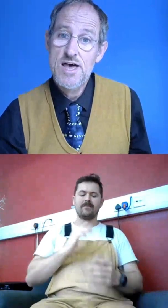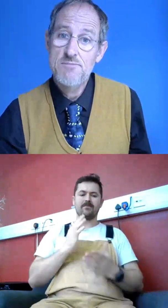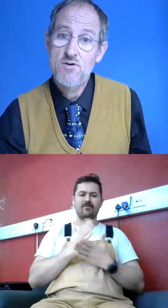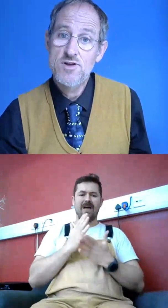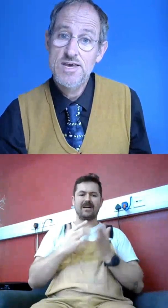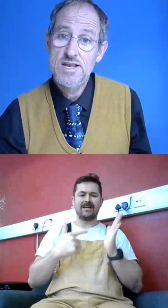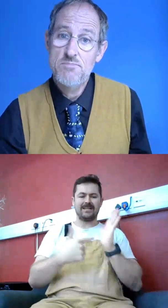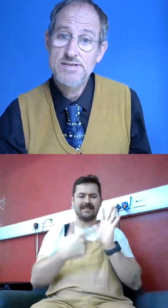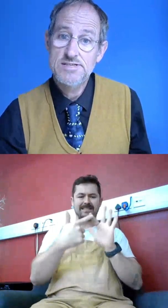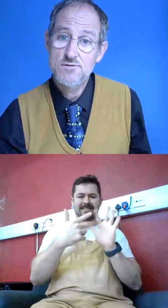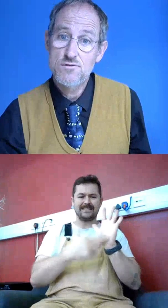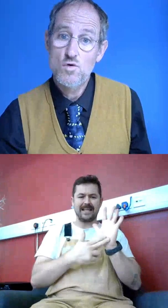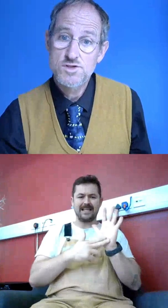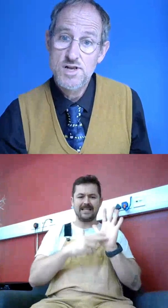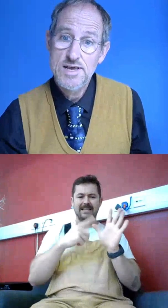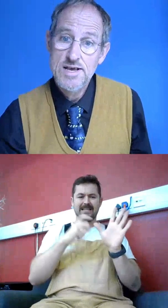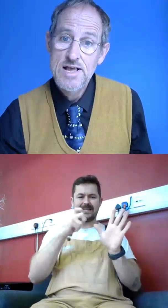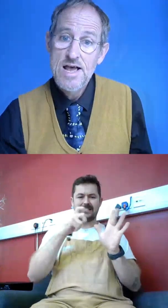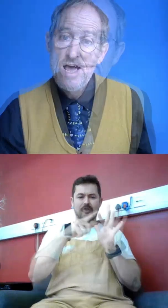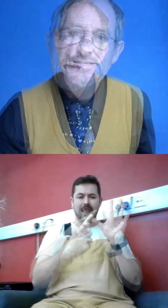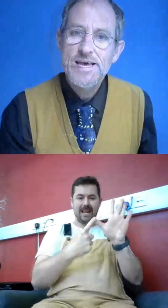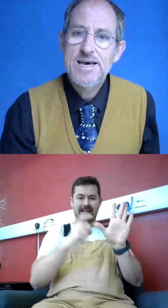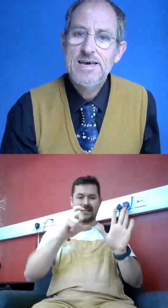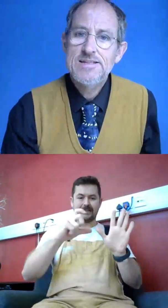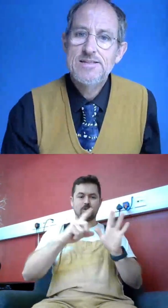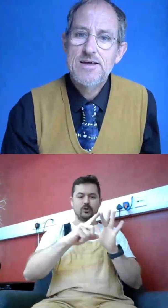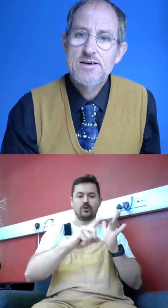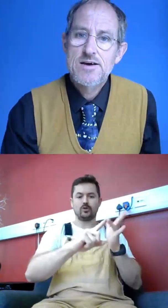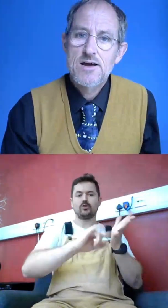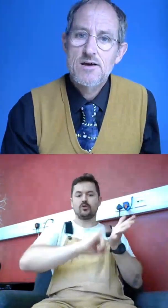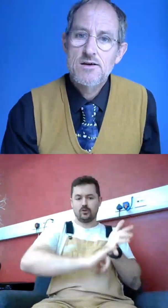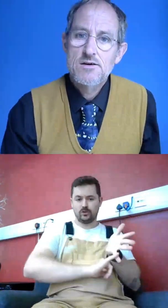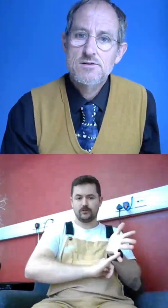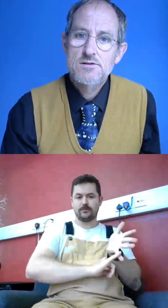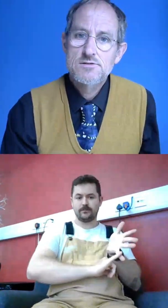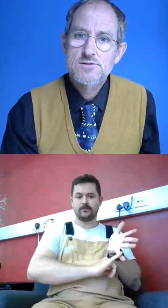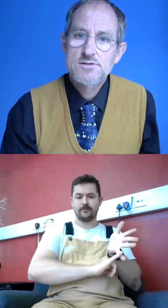each on a yearly basis, unfortunately. There is a